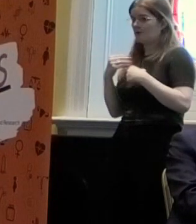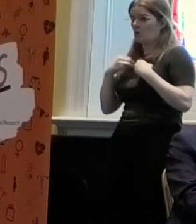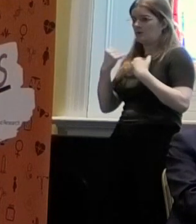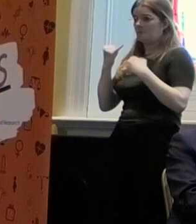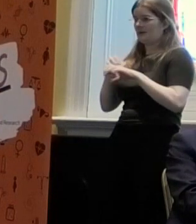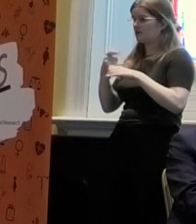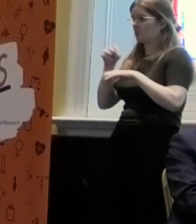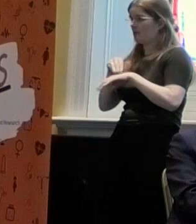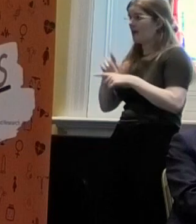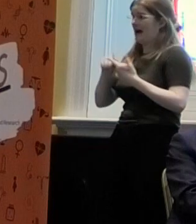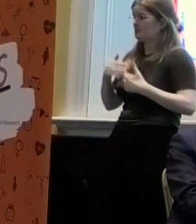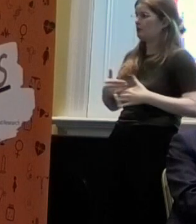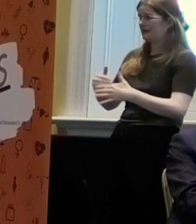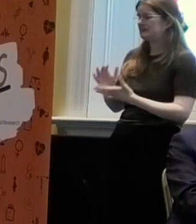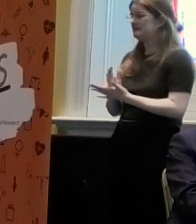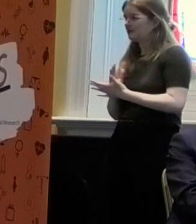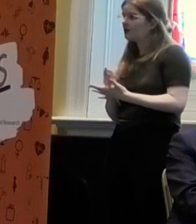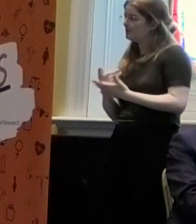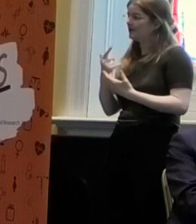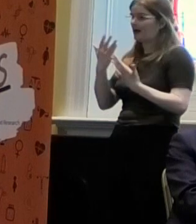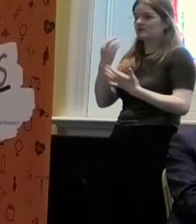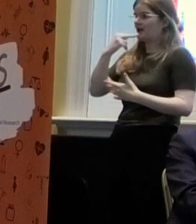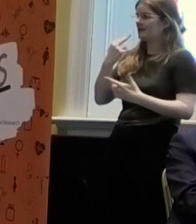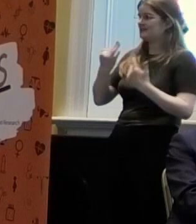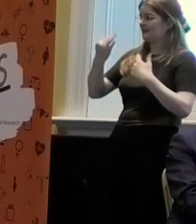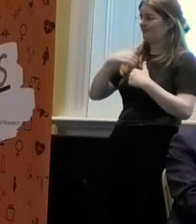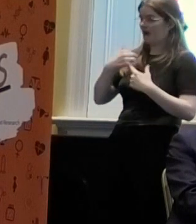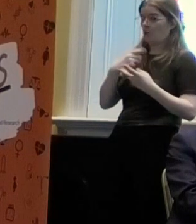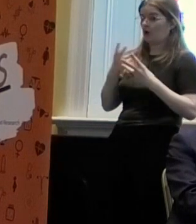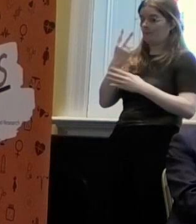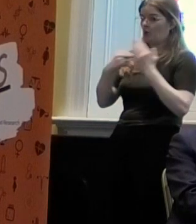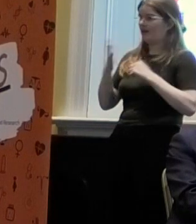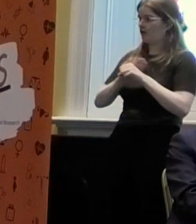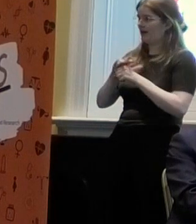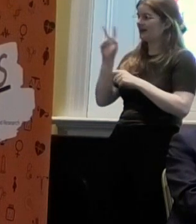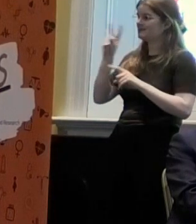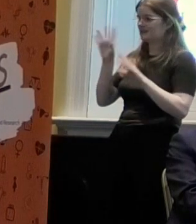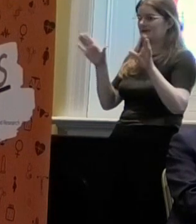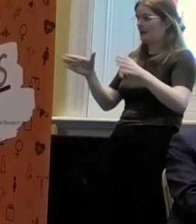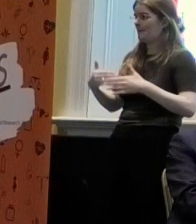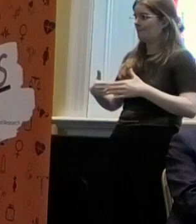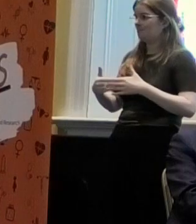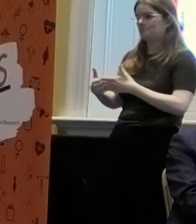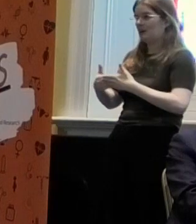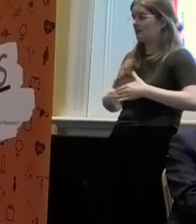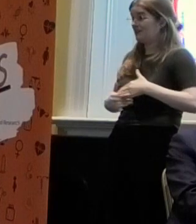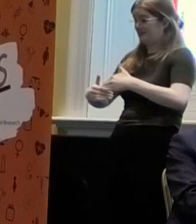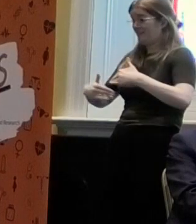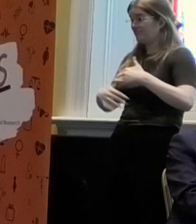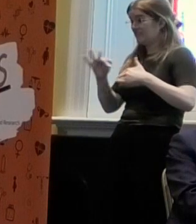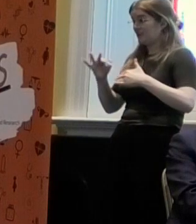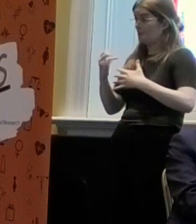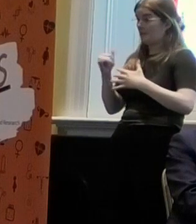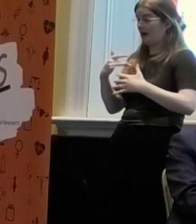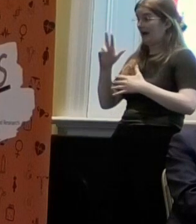a fetal issue. And that's one of the heartening things doing both fetal and maternal, that I can see fetuses being diagnosed with very serious